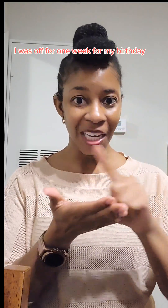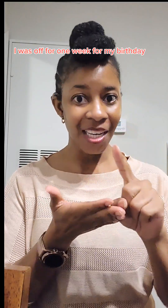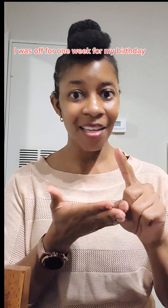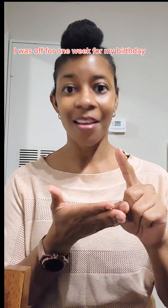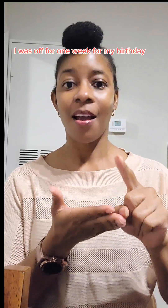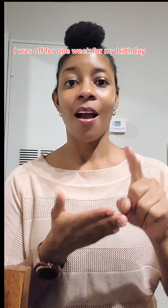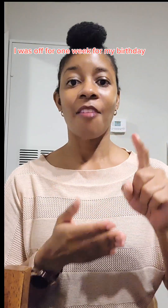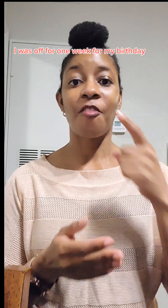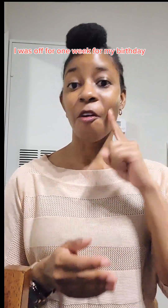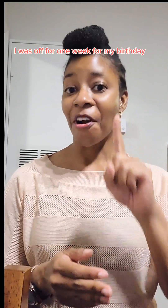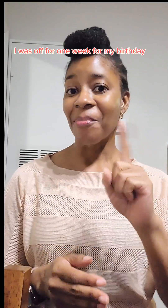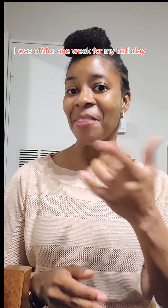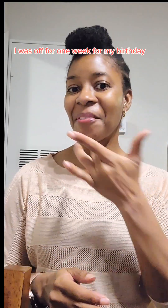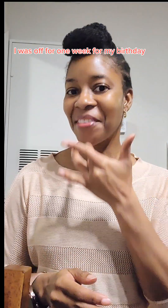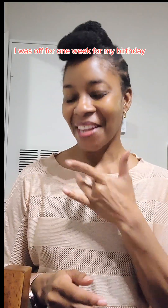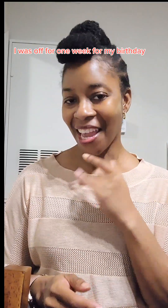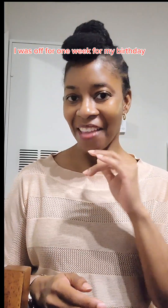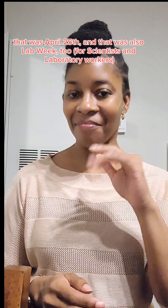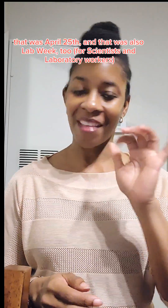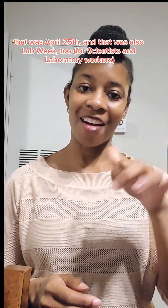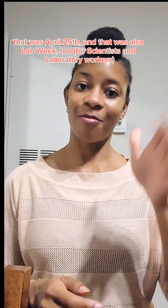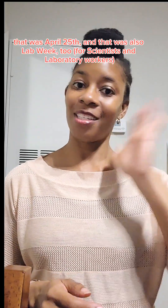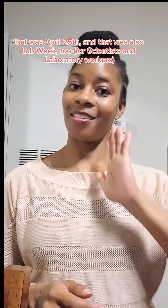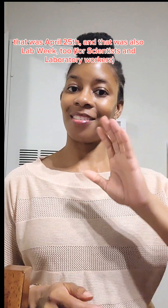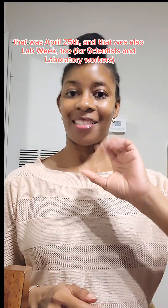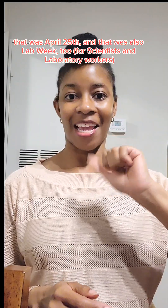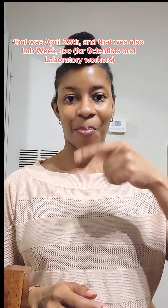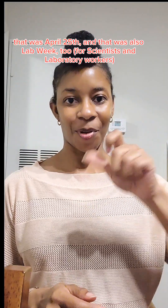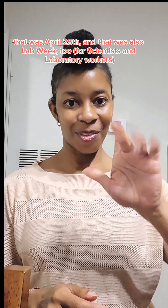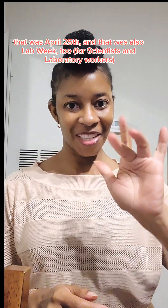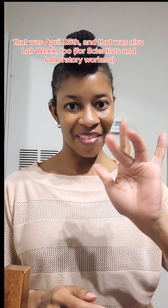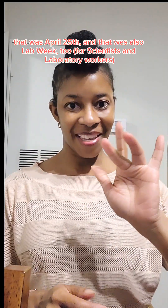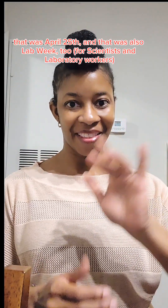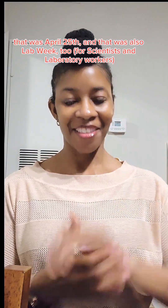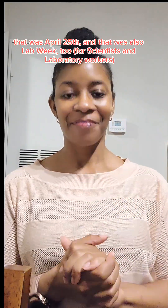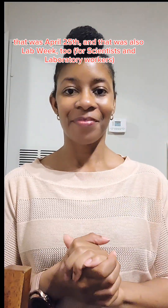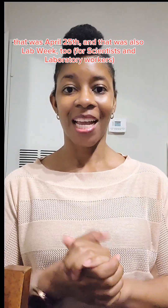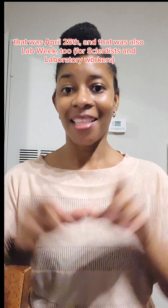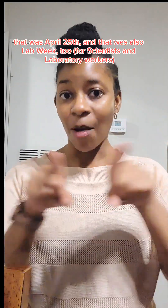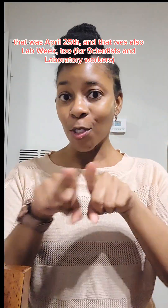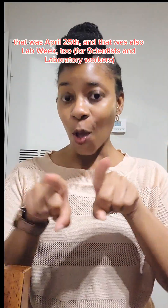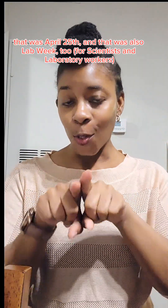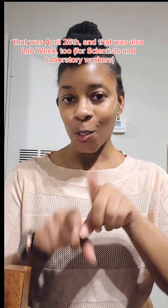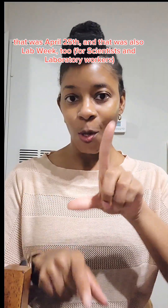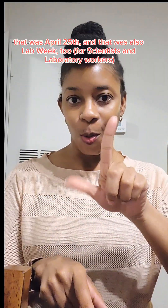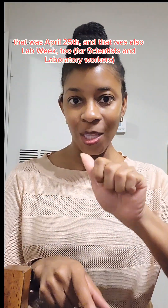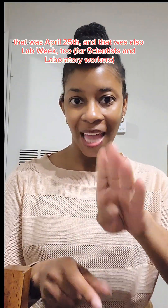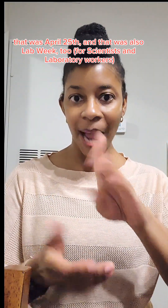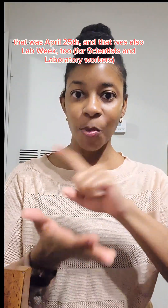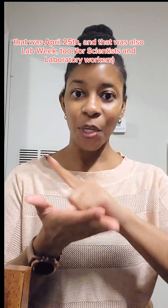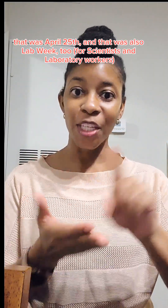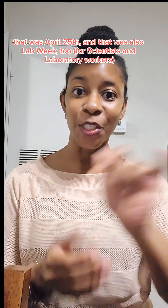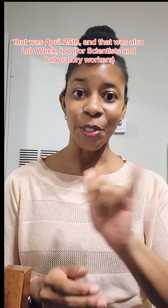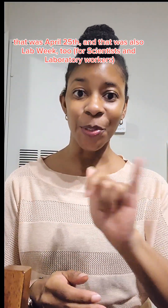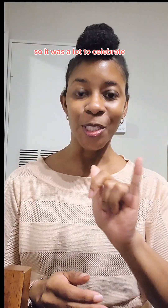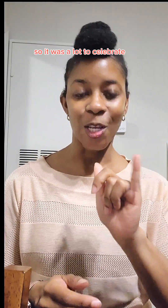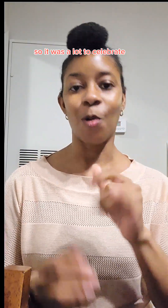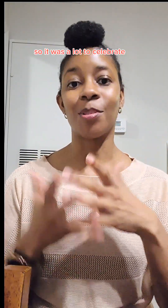1 week for my birthday. That was April 25th, and that was also lab week too. So it was a lot